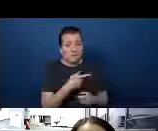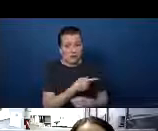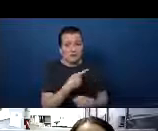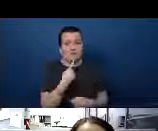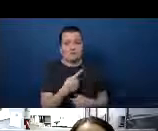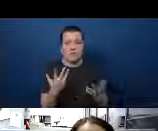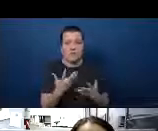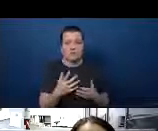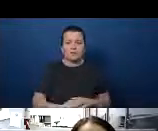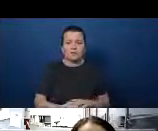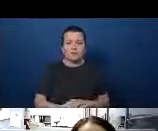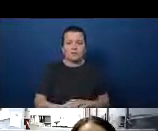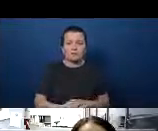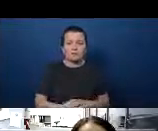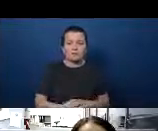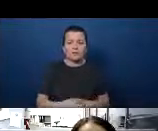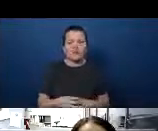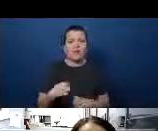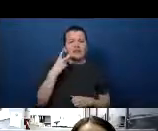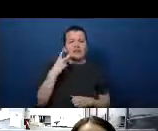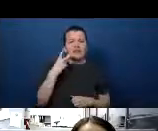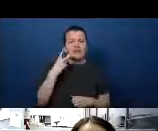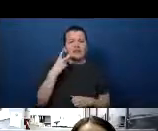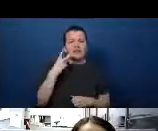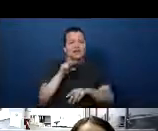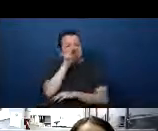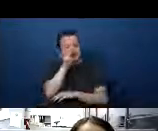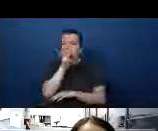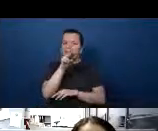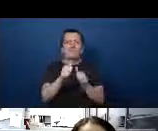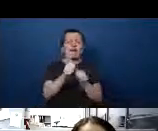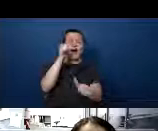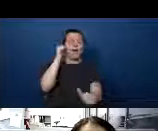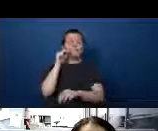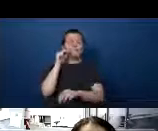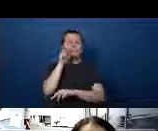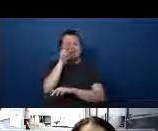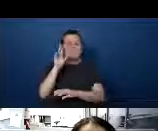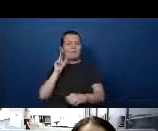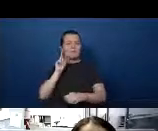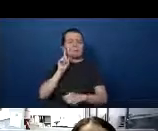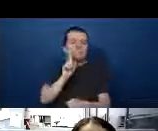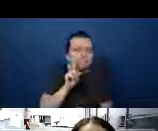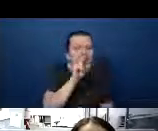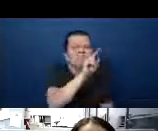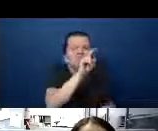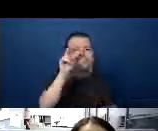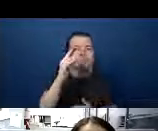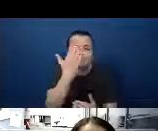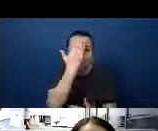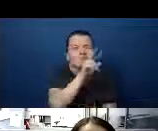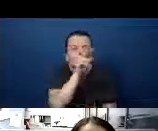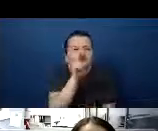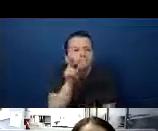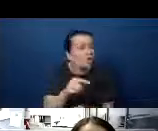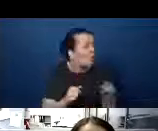I had to go in front of the classroom after a class to write down what the teacher wrote on the blackboard. Some boys were so